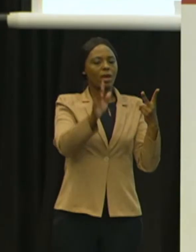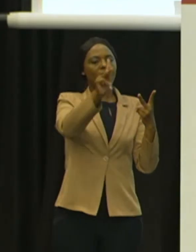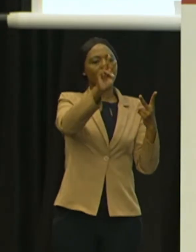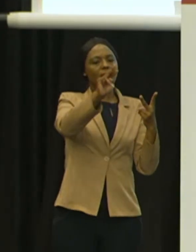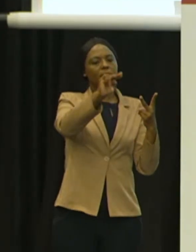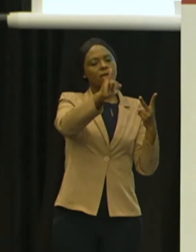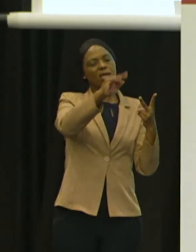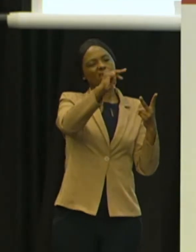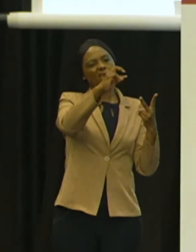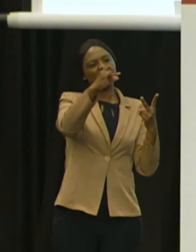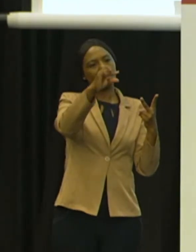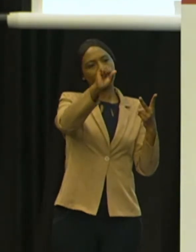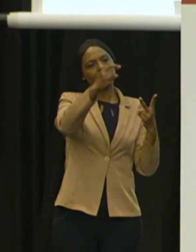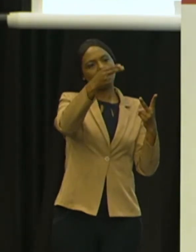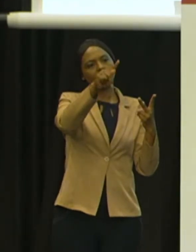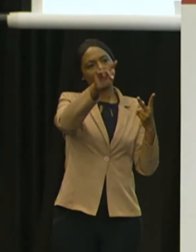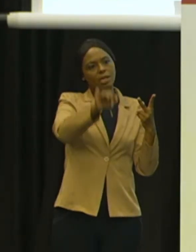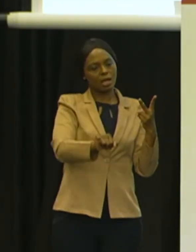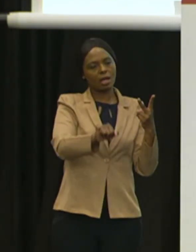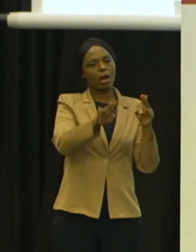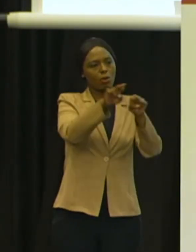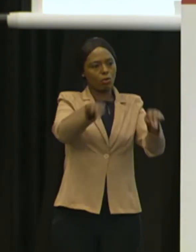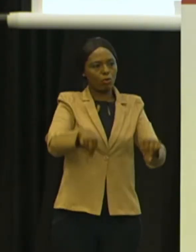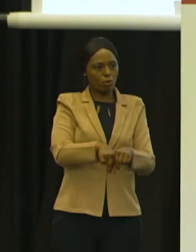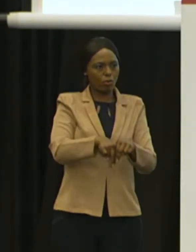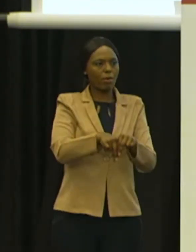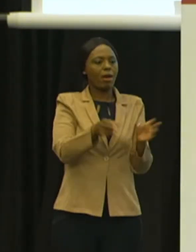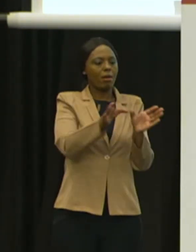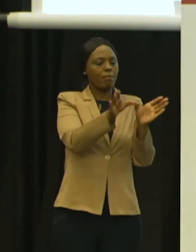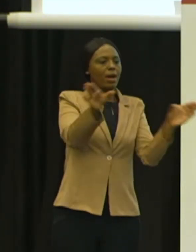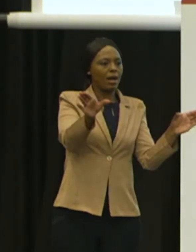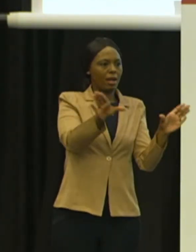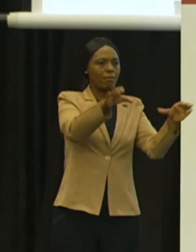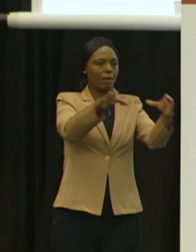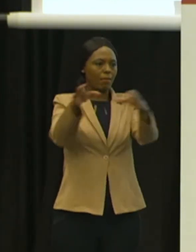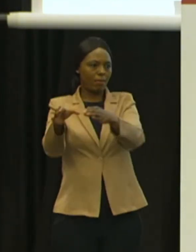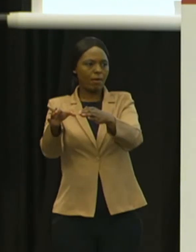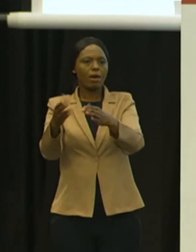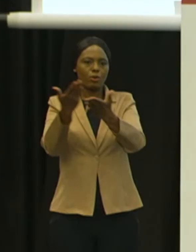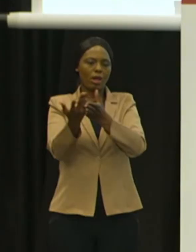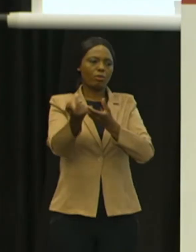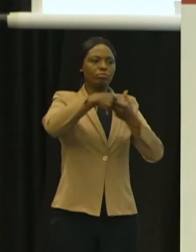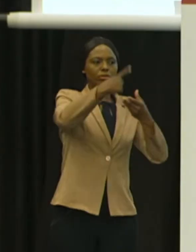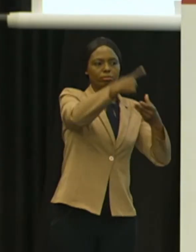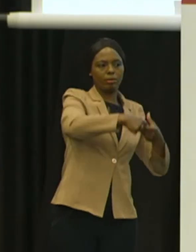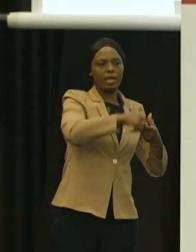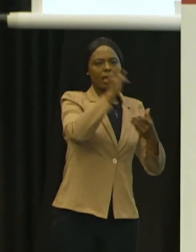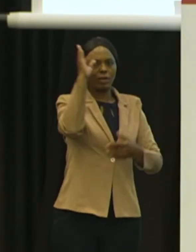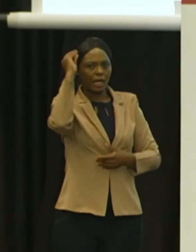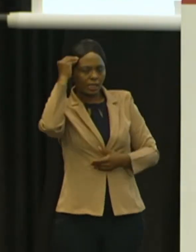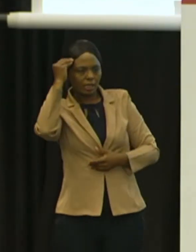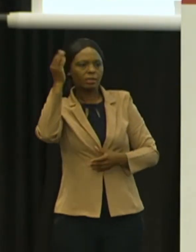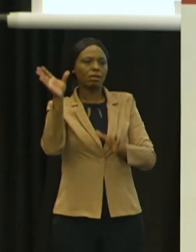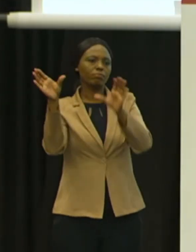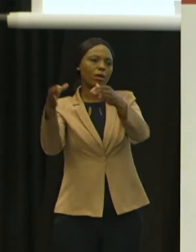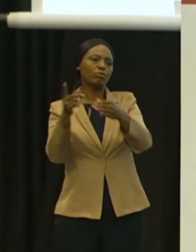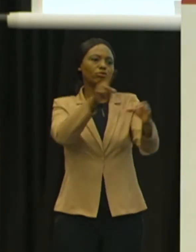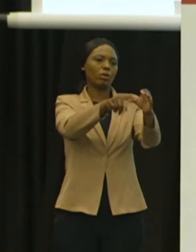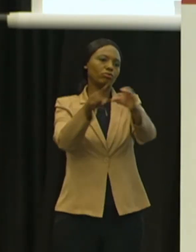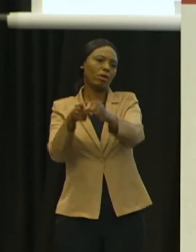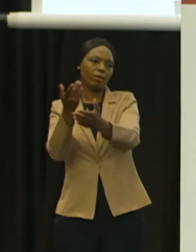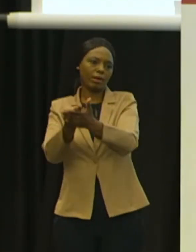by Domestics. So it's parallel sessions. You are welcome to join the sessions that interest you, and we'll see you later. Thank you so